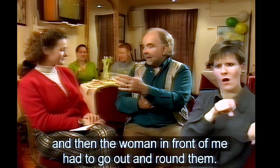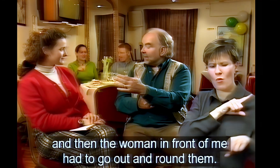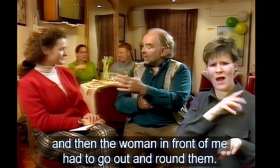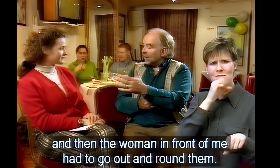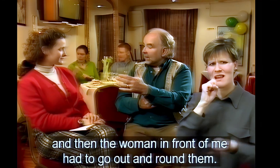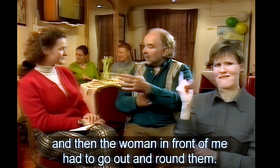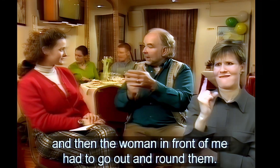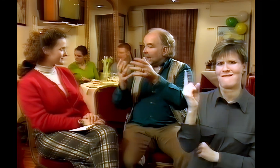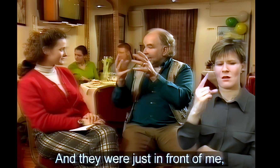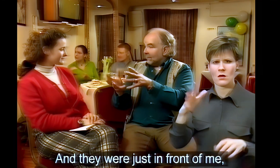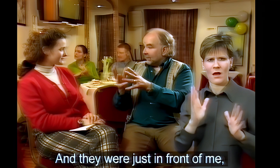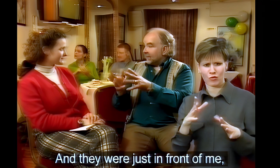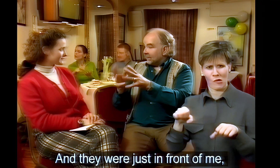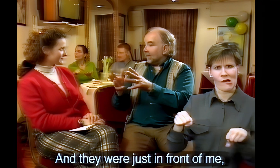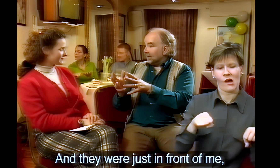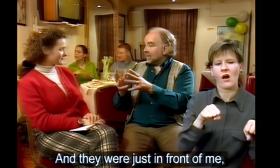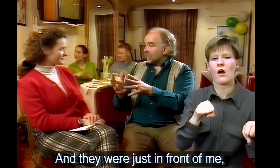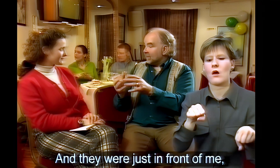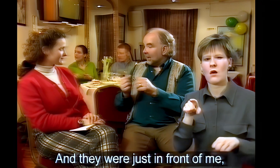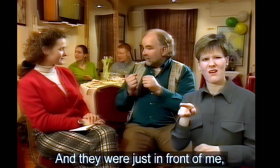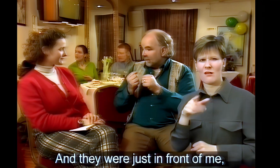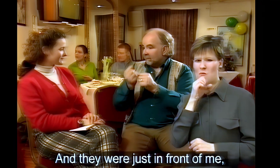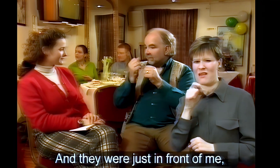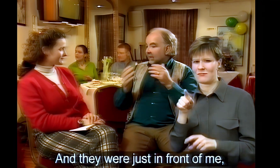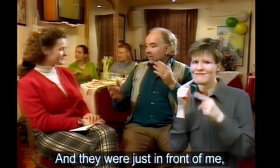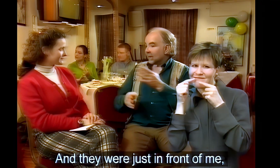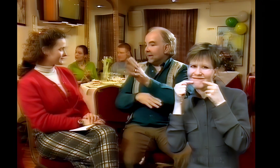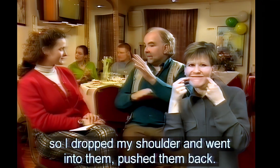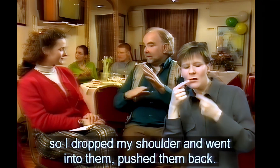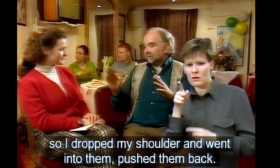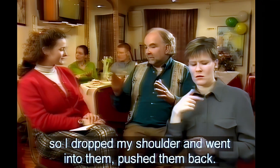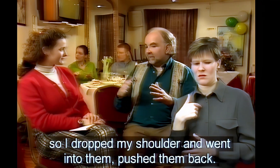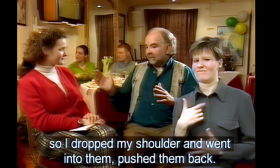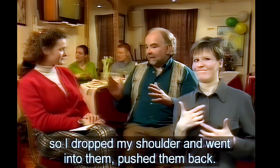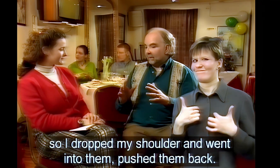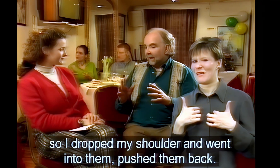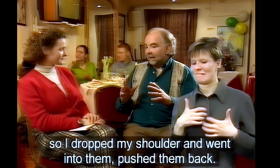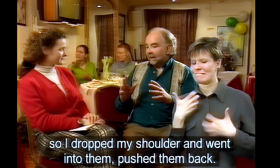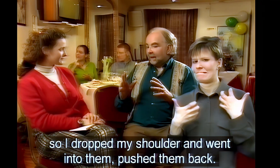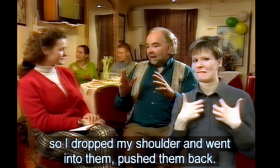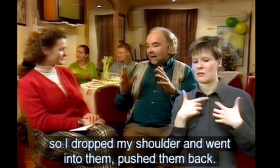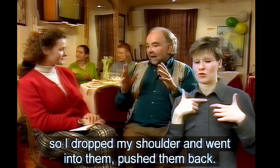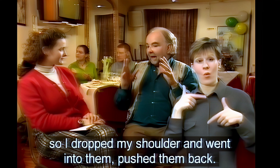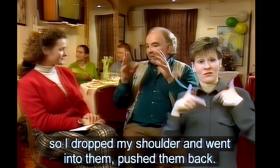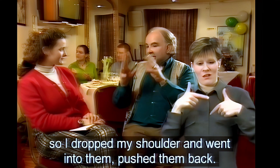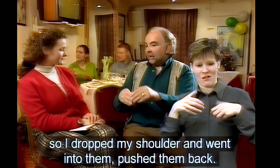into the road. And then they were just in front of me sort of smiling, so I dropped my shoulder and went into them and pushed them back out of the way. And we stopped